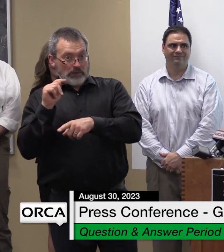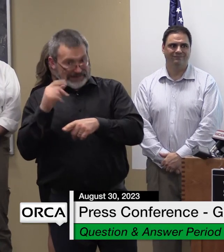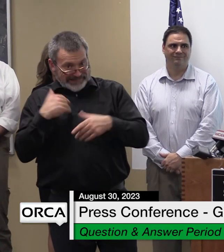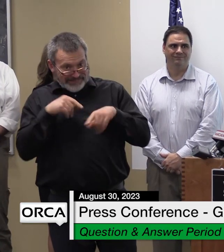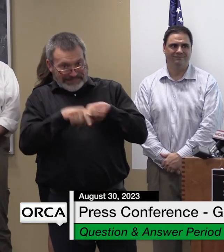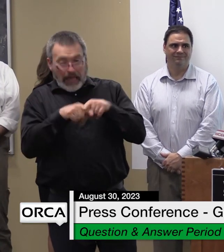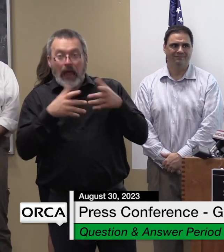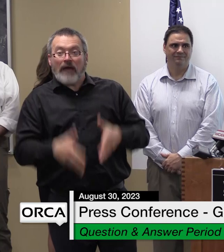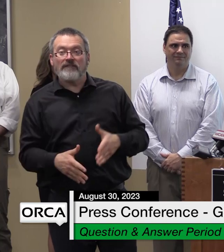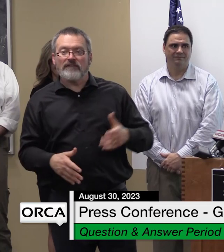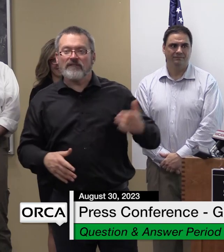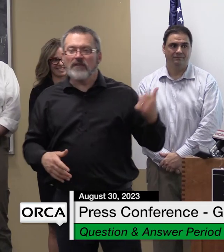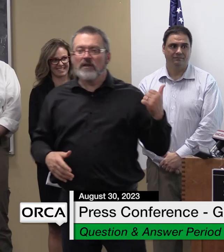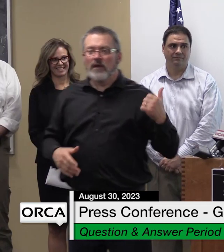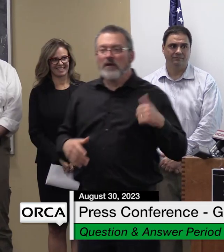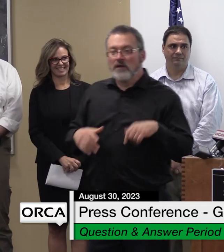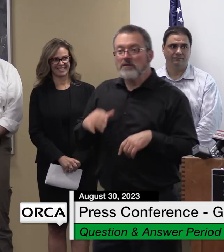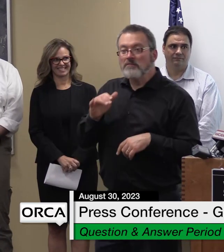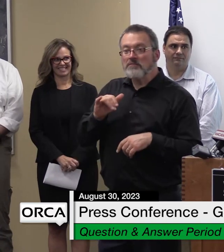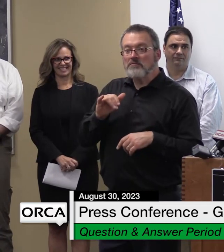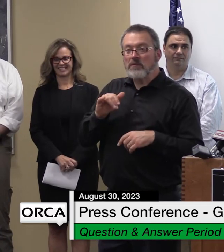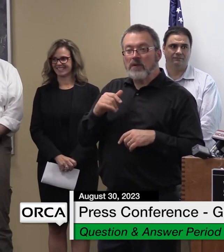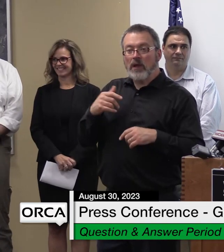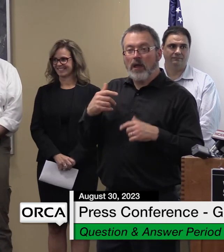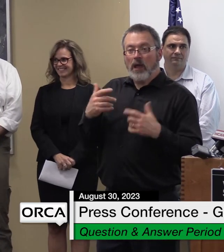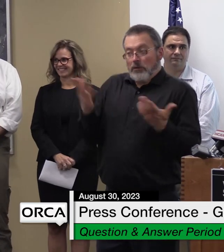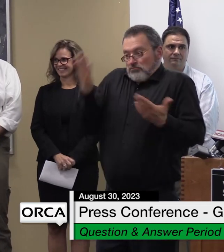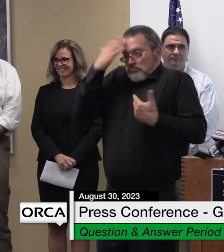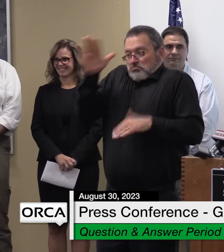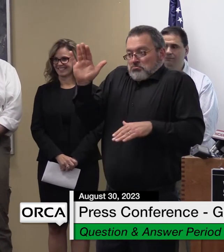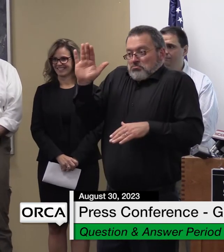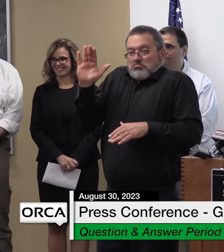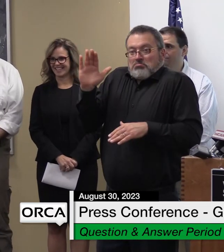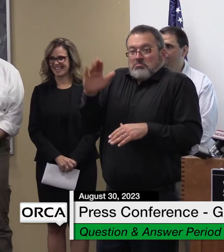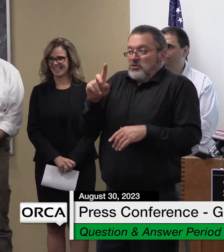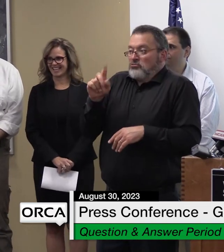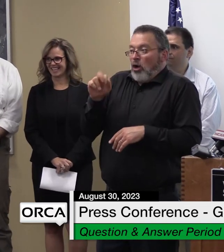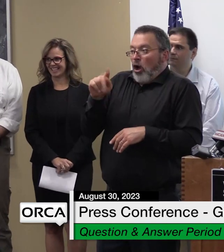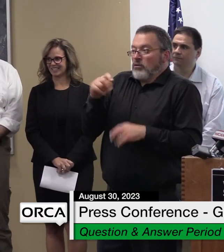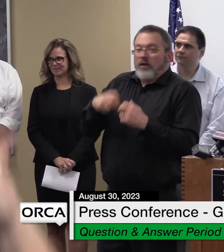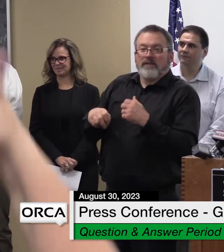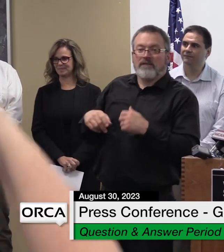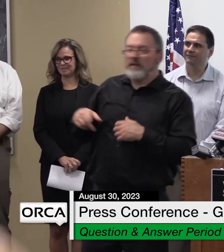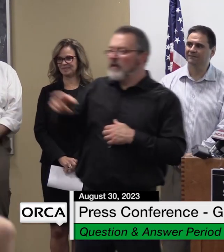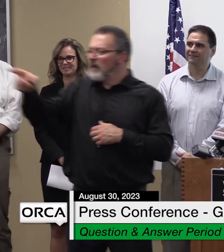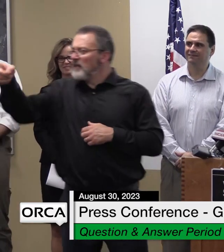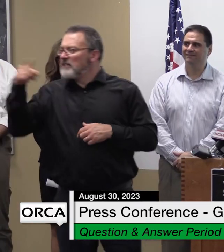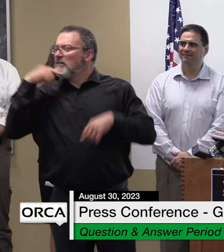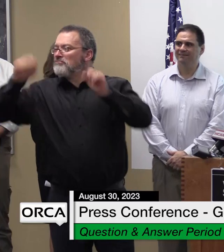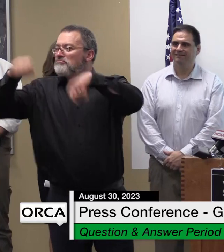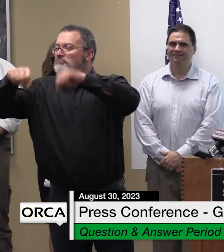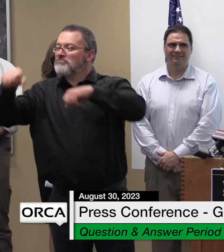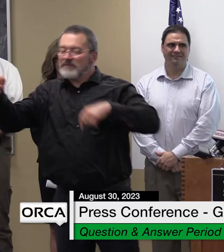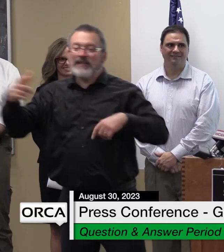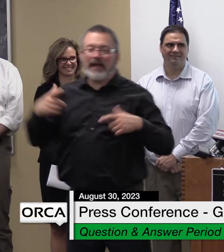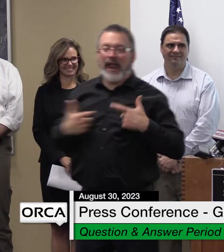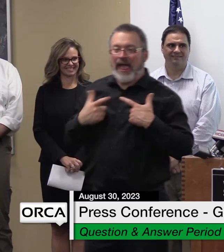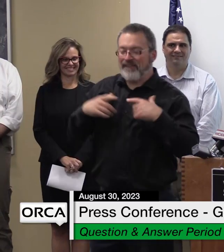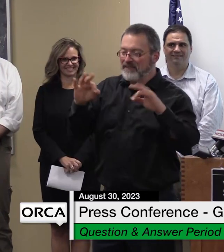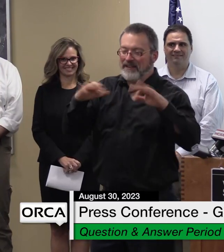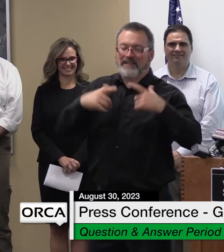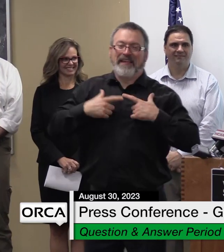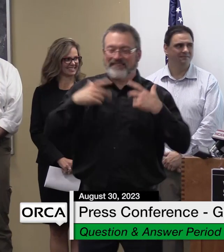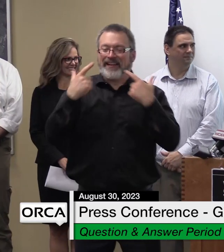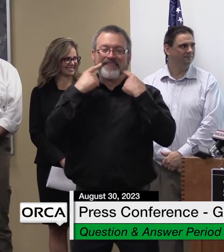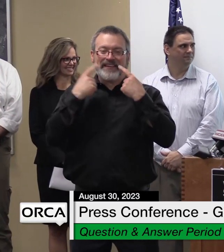left? I don't have the answer to that. Yes, yes, I'm getting the thumbs up in the back row. Yes, there are socks